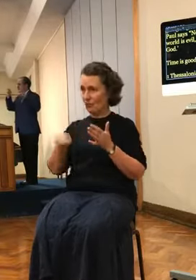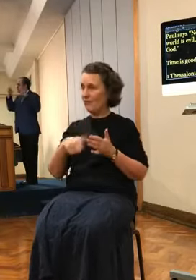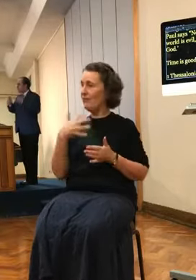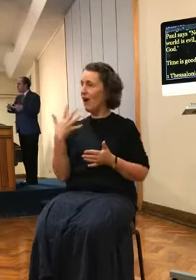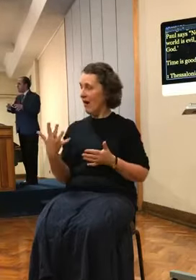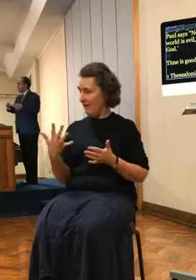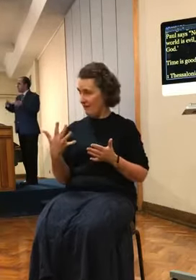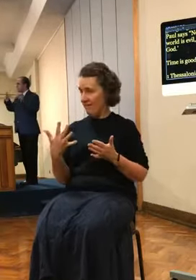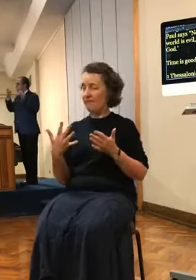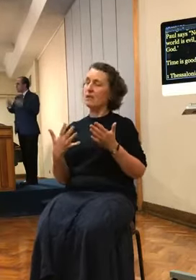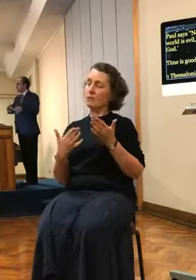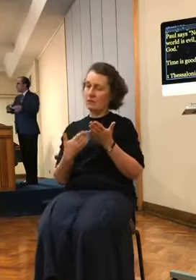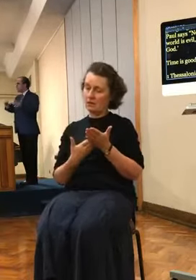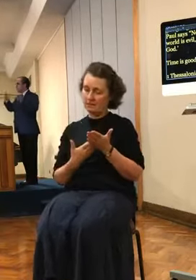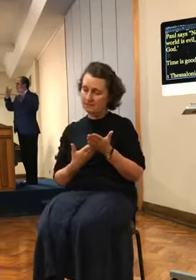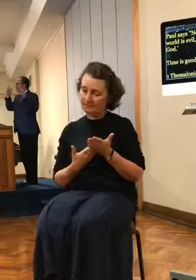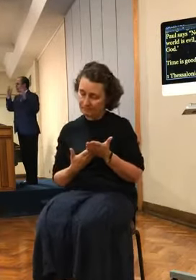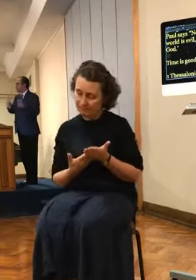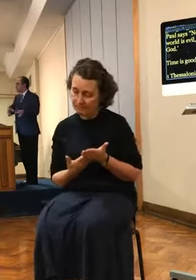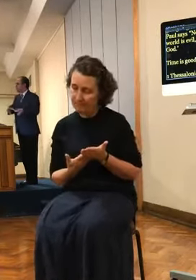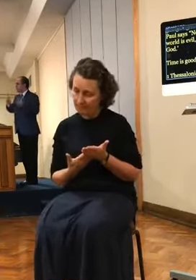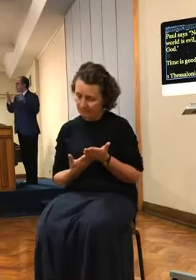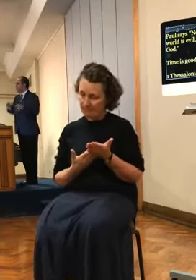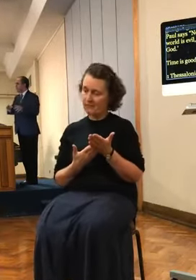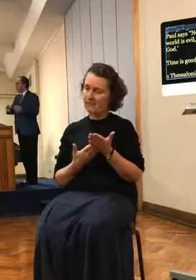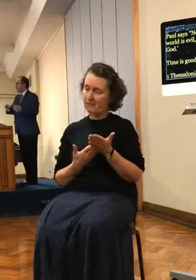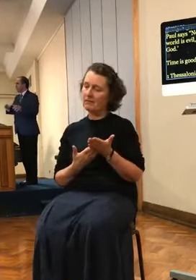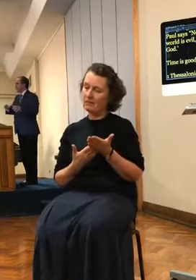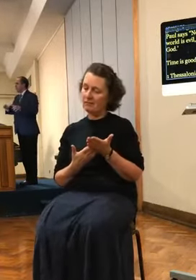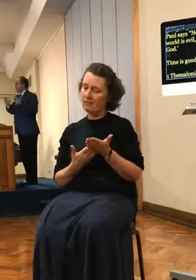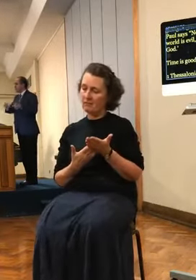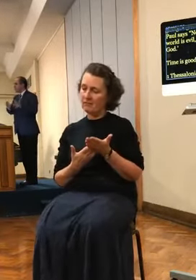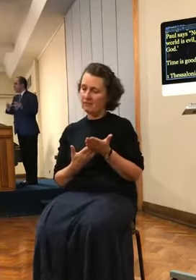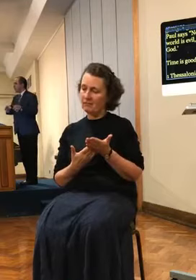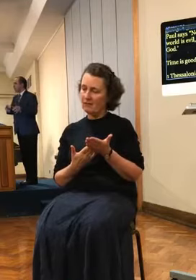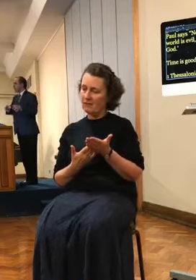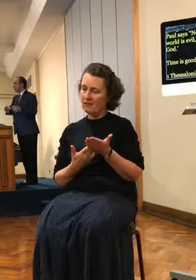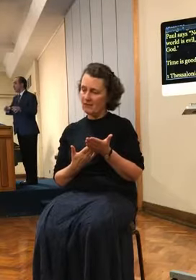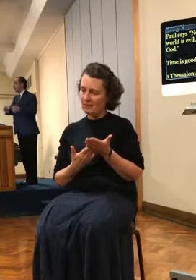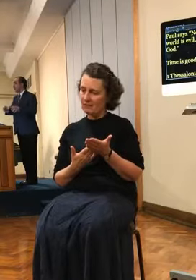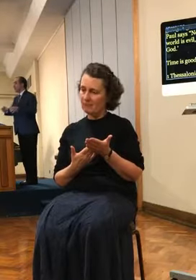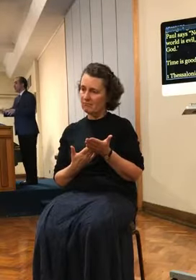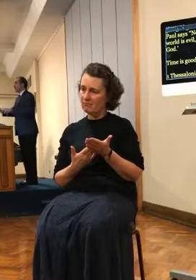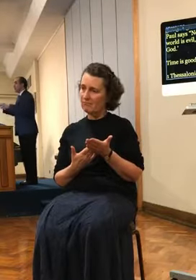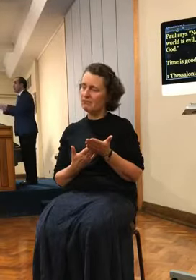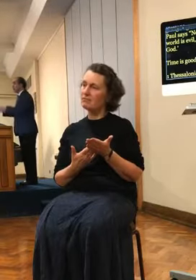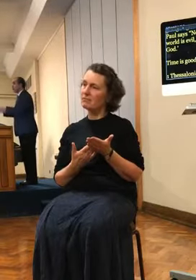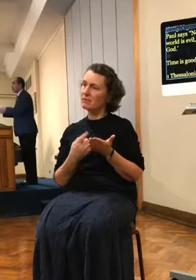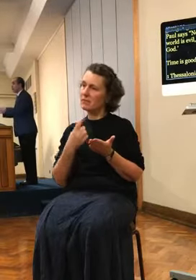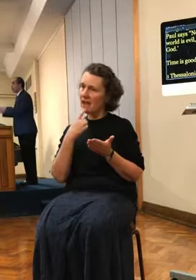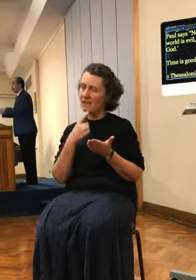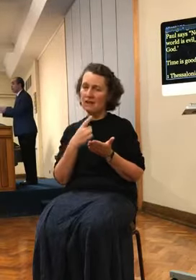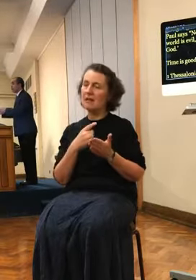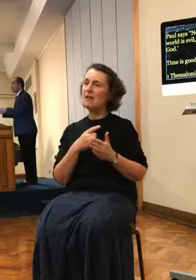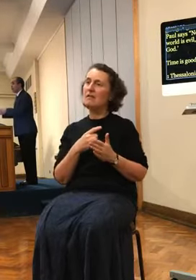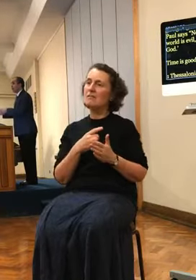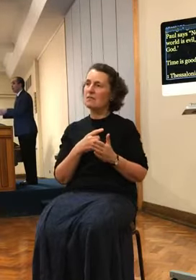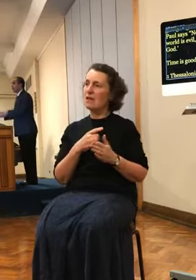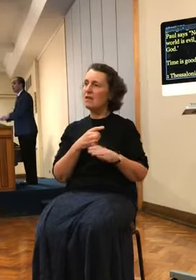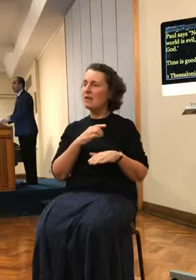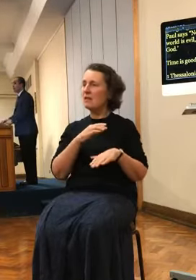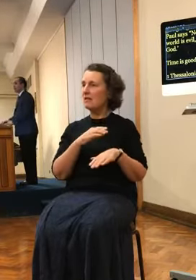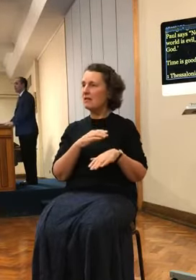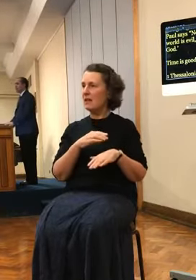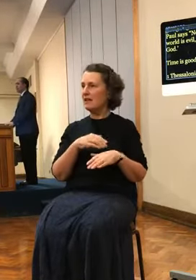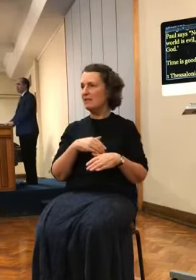intrinsically bad and corrupt and morally evil. That's not the meaning here. The meaning of the word evil here,